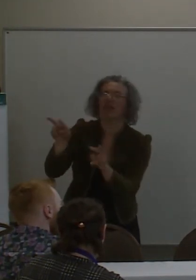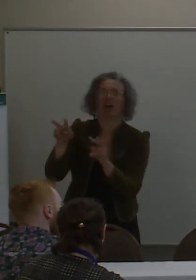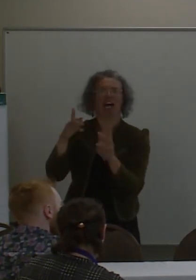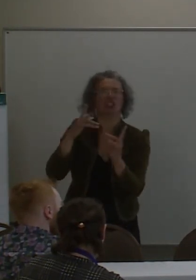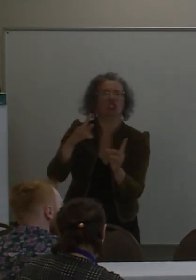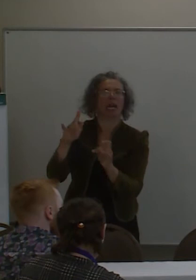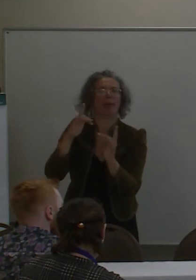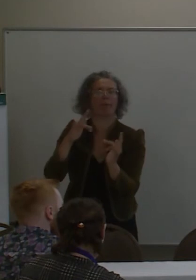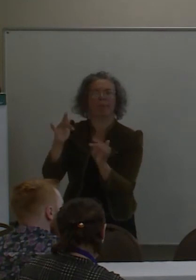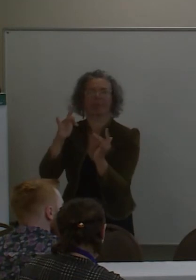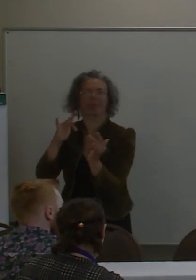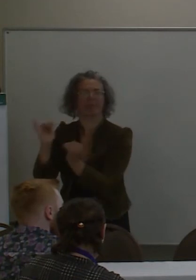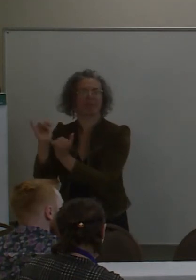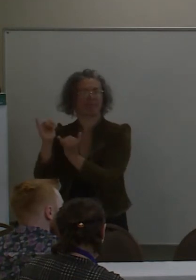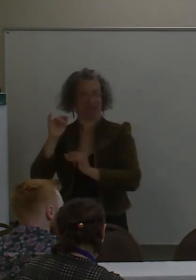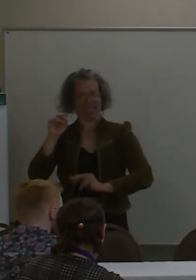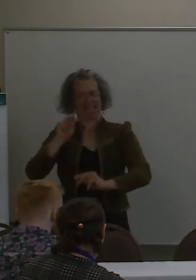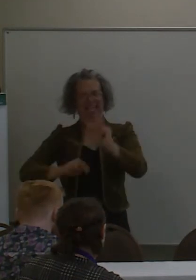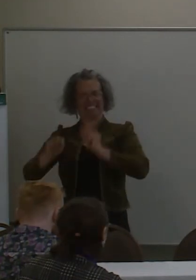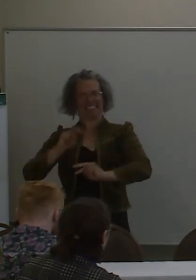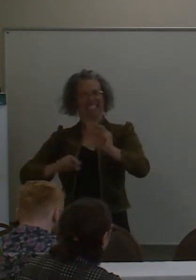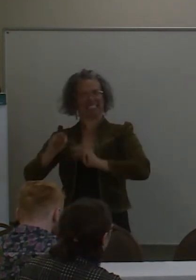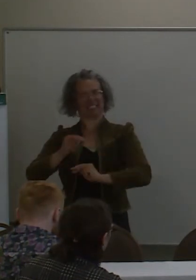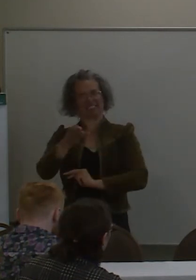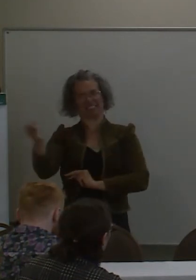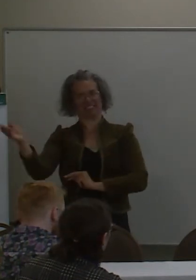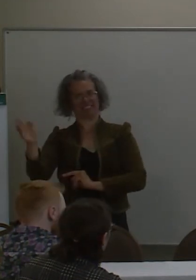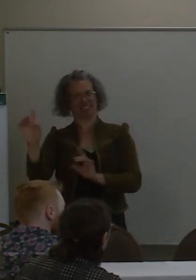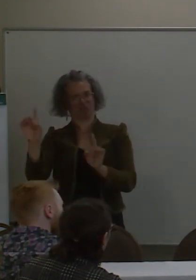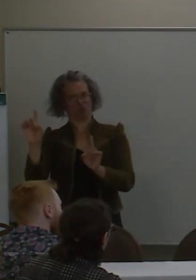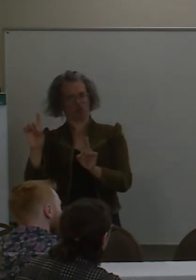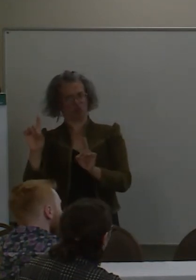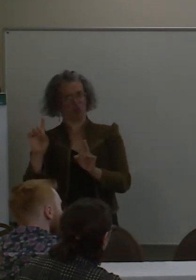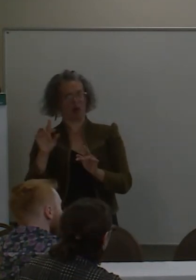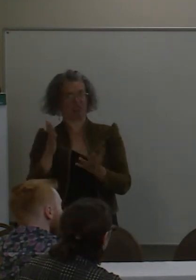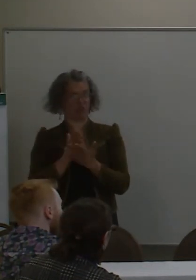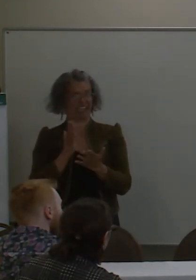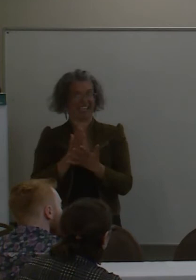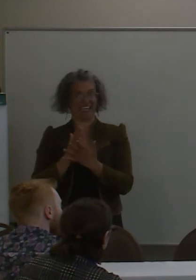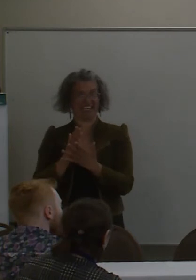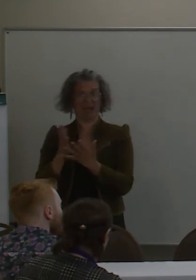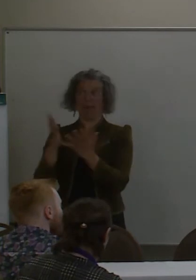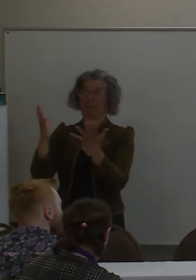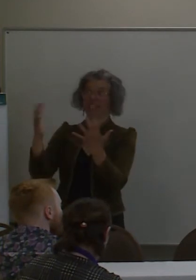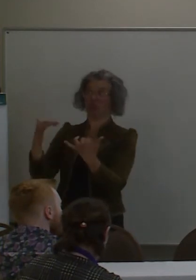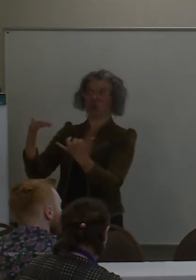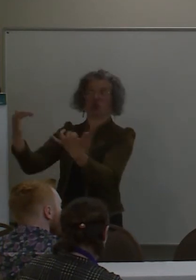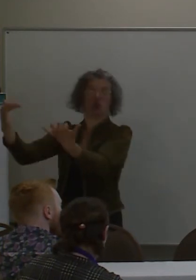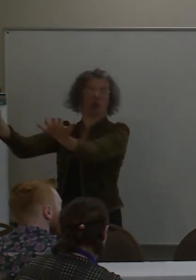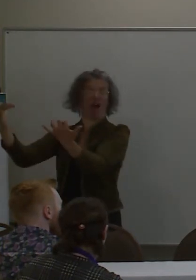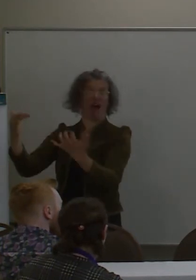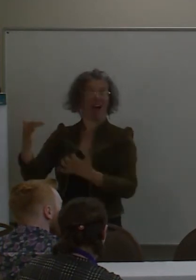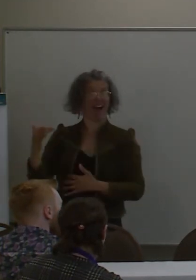it's user collection assessment, and so it's making those connections with your biggest user, or